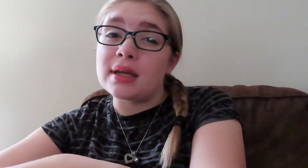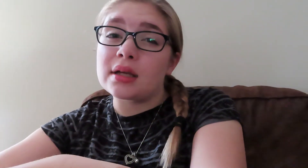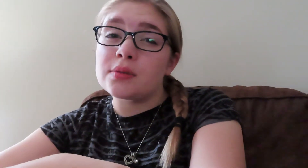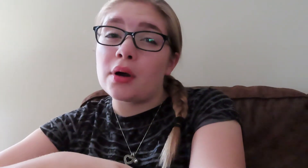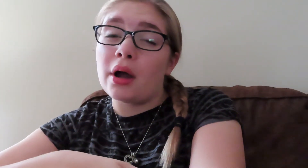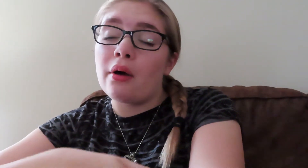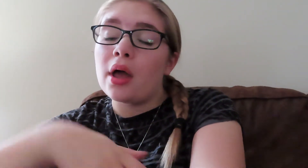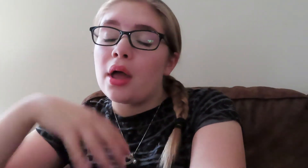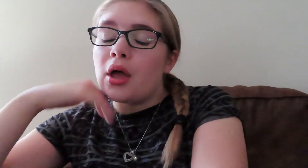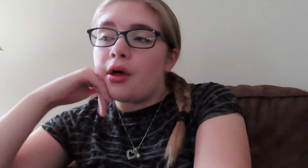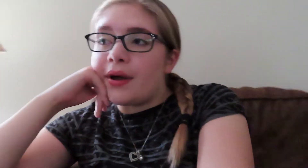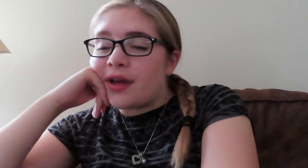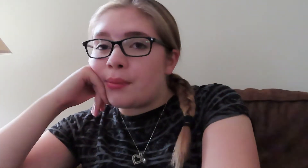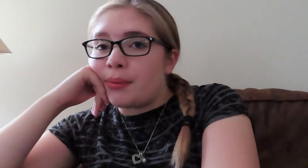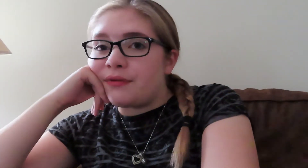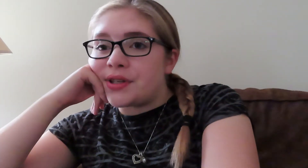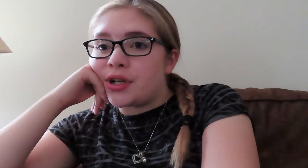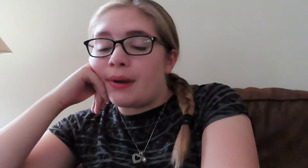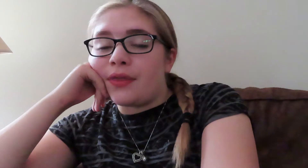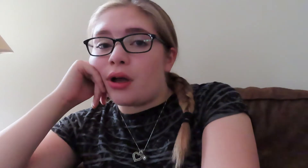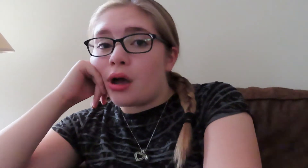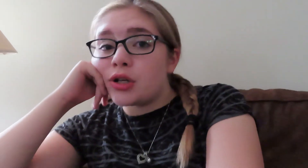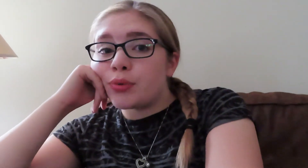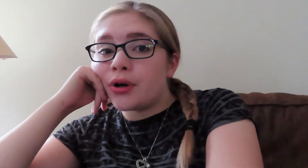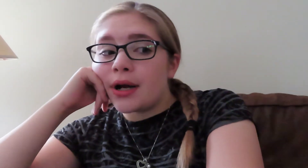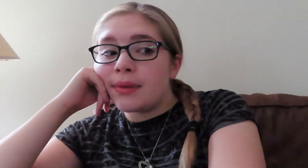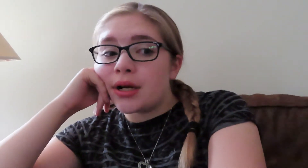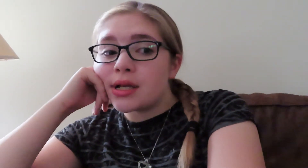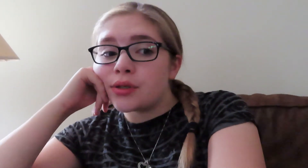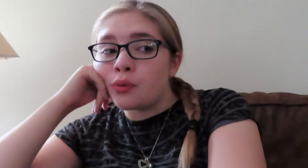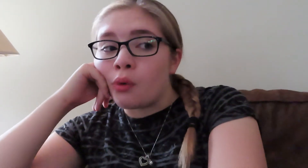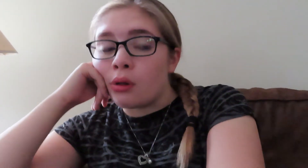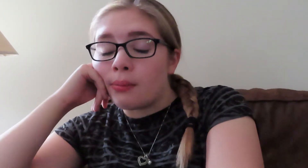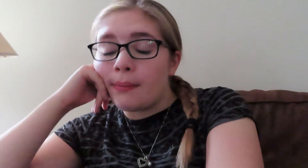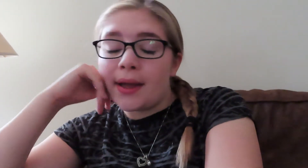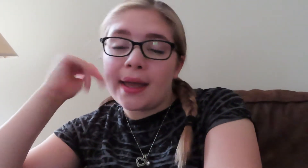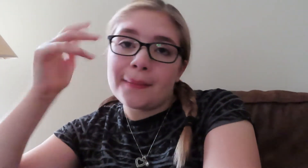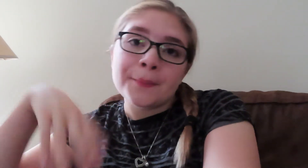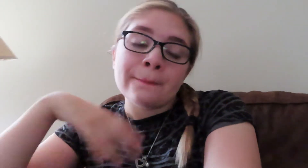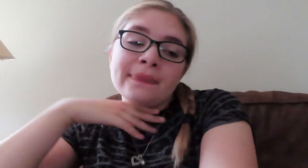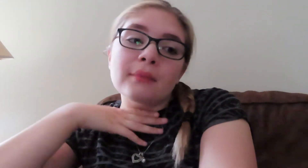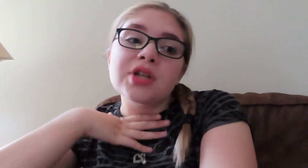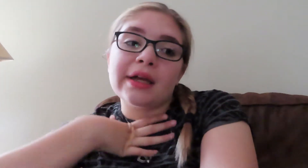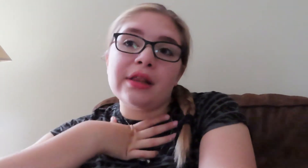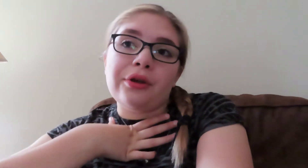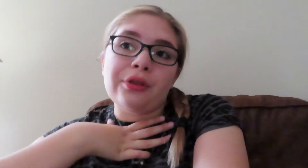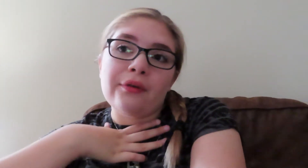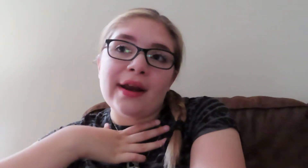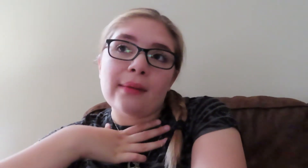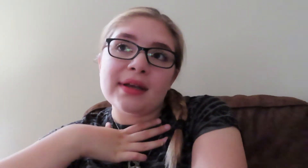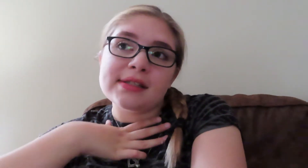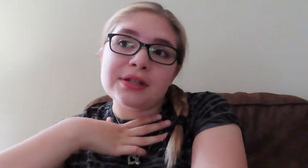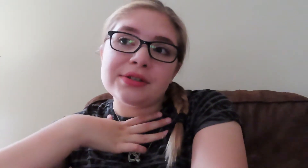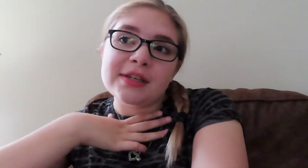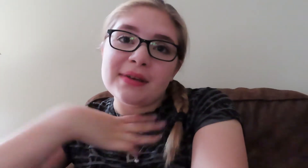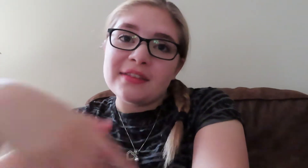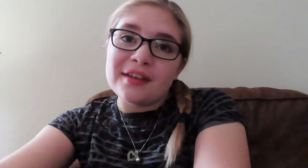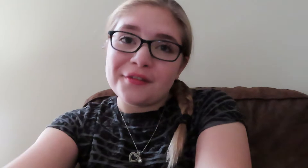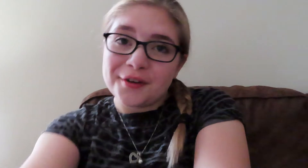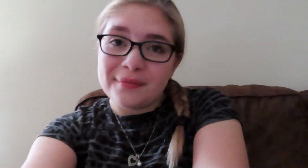meeting tomorrow with um a professor about the honors program here at school but yeah i'm talking a little low right now because andrew's sleeping in the other room